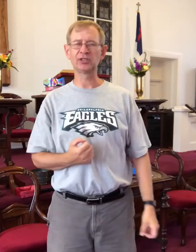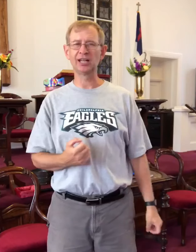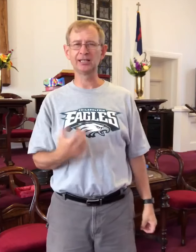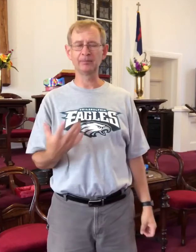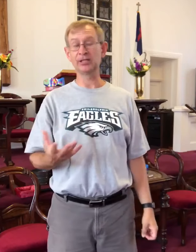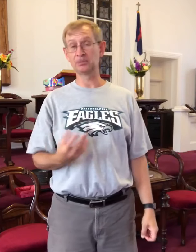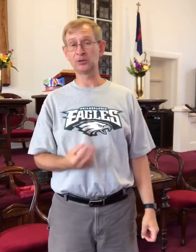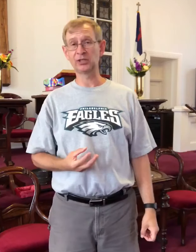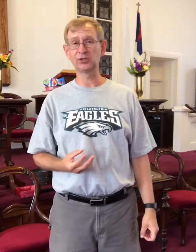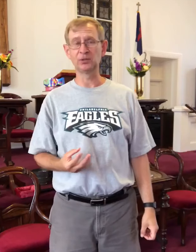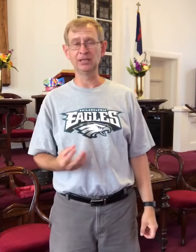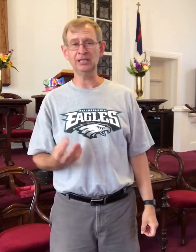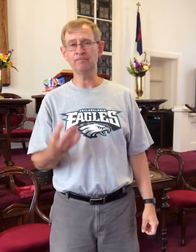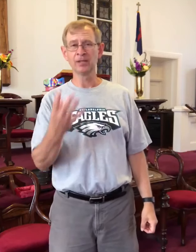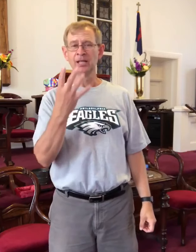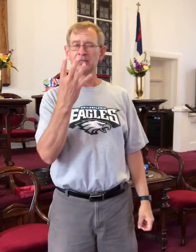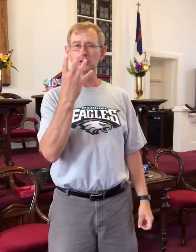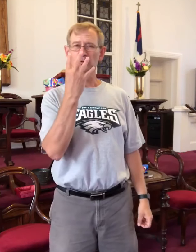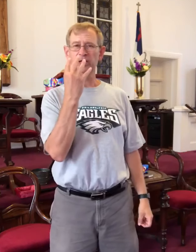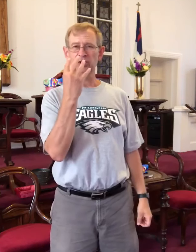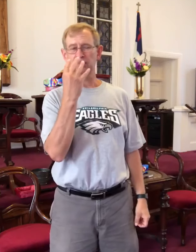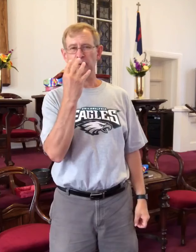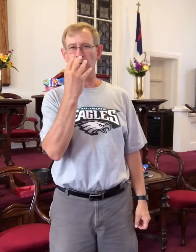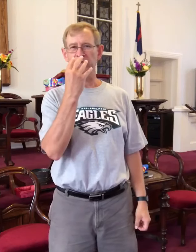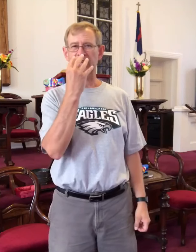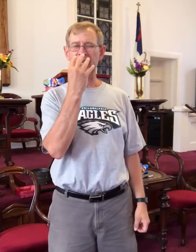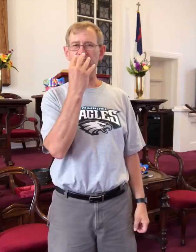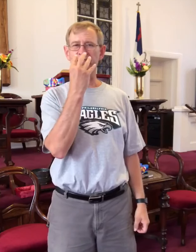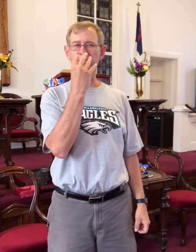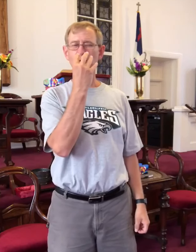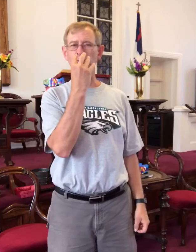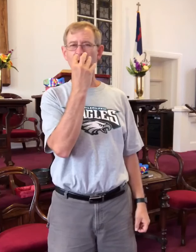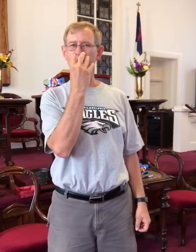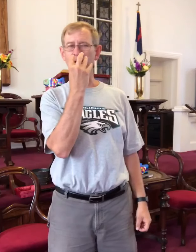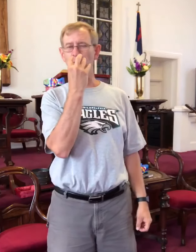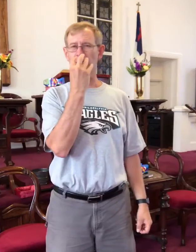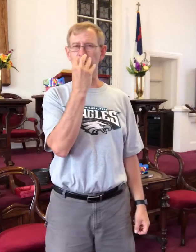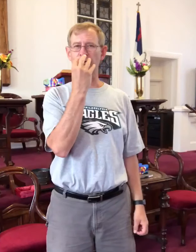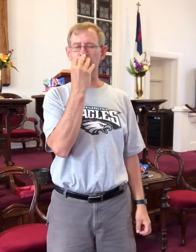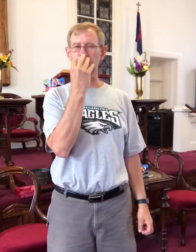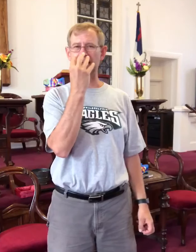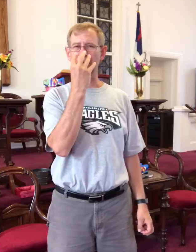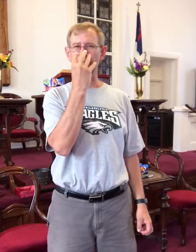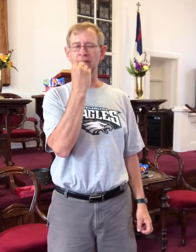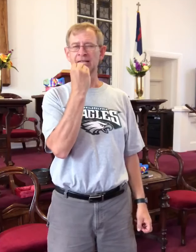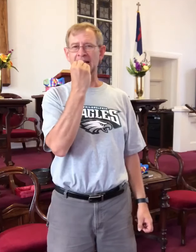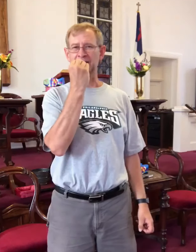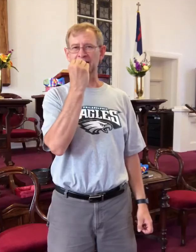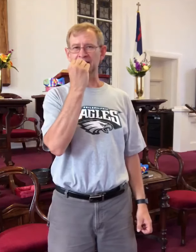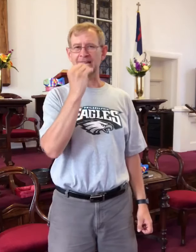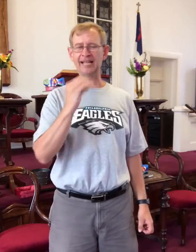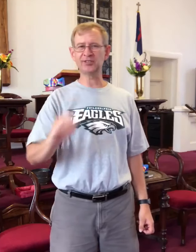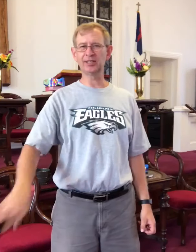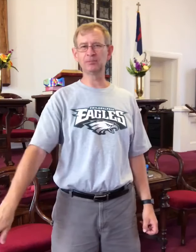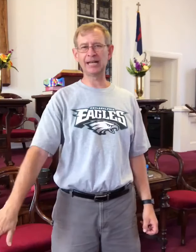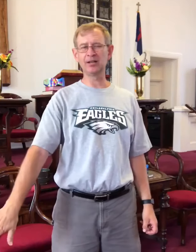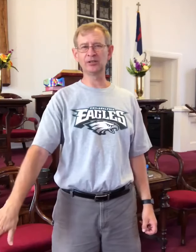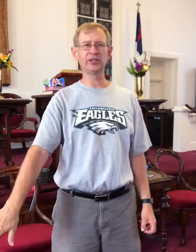sign that makes most sense to me. You reach up with one hand like you are grabbing words from your mouth and then cast them down to the